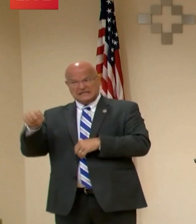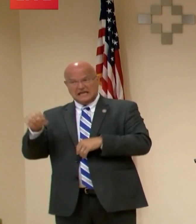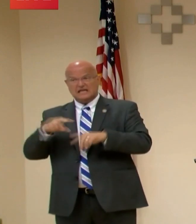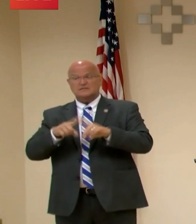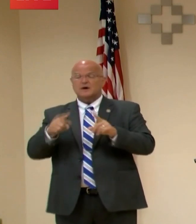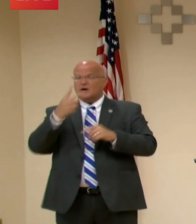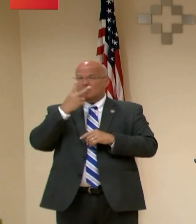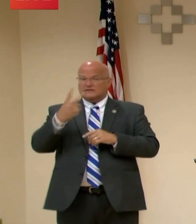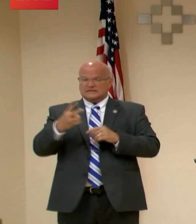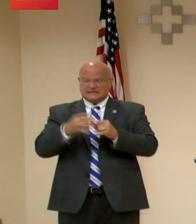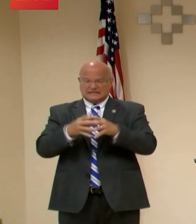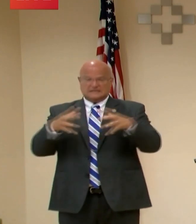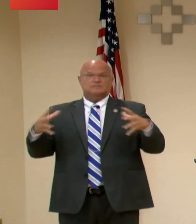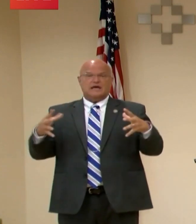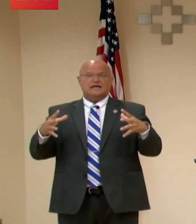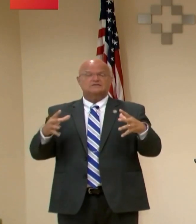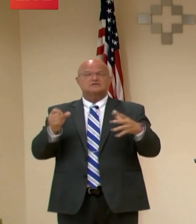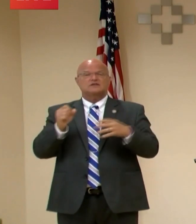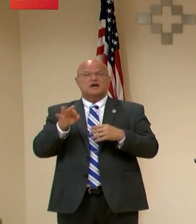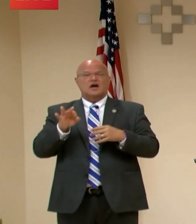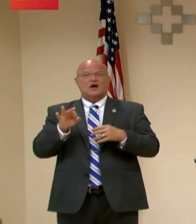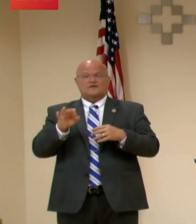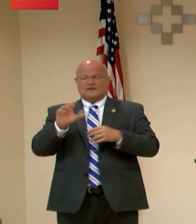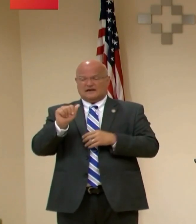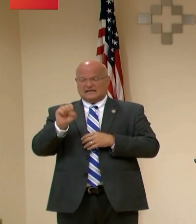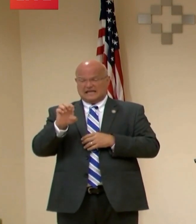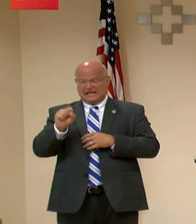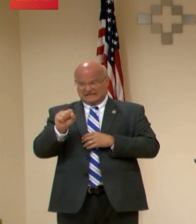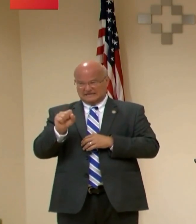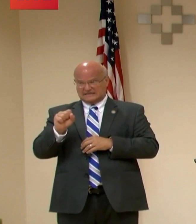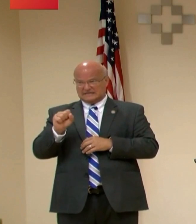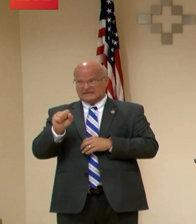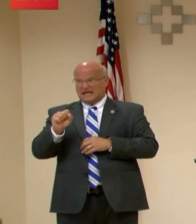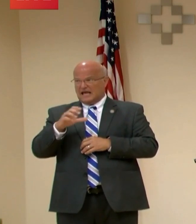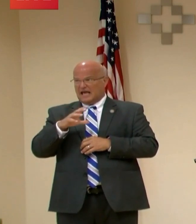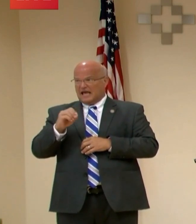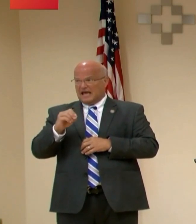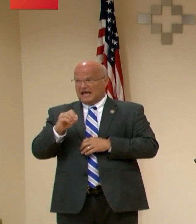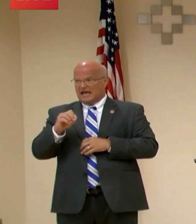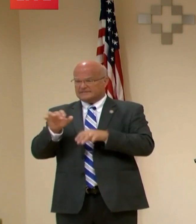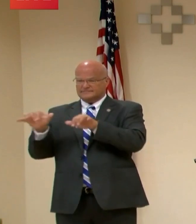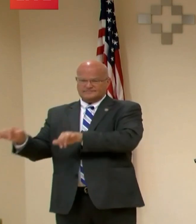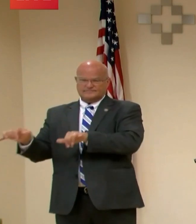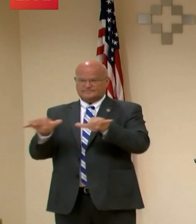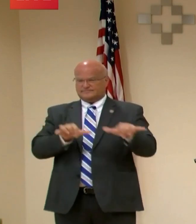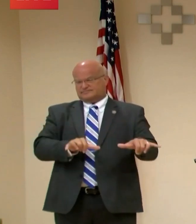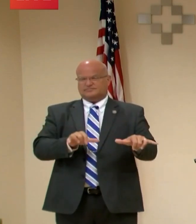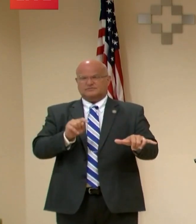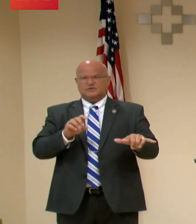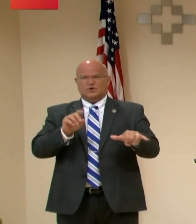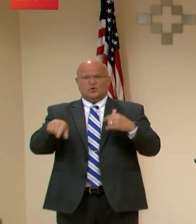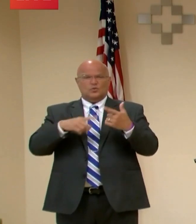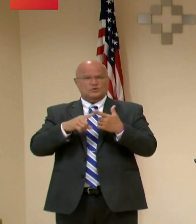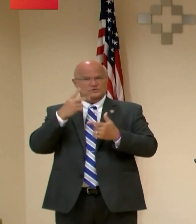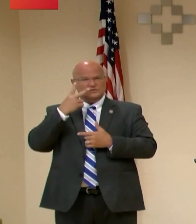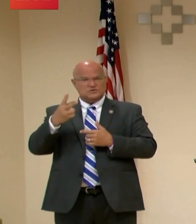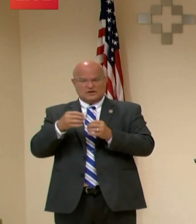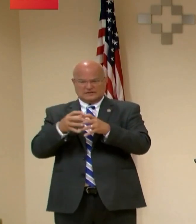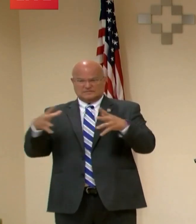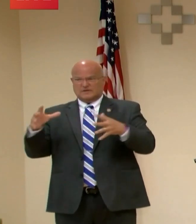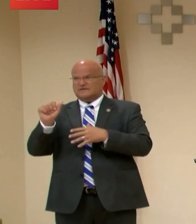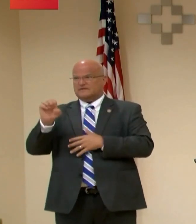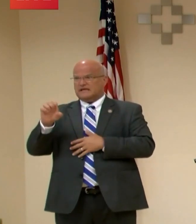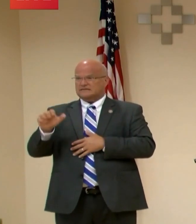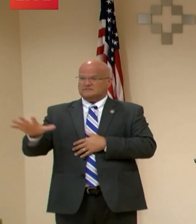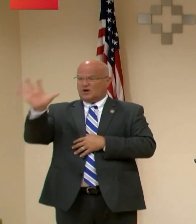but we did see an expansion of our cases, and it was simultaneously to when you saw the expansion